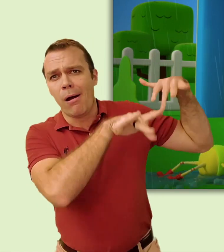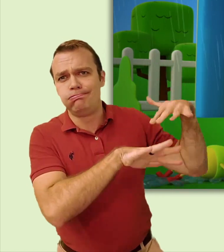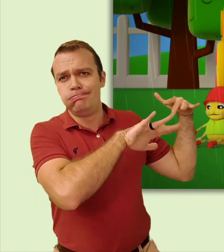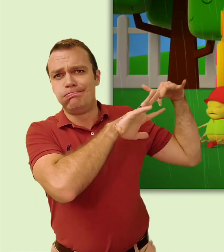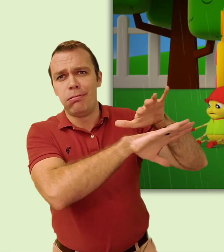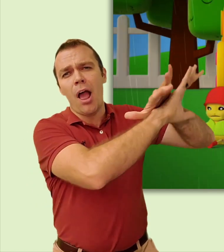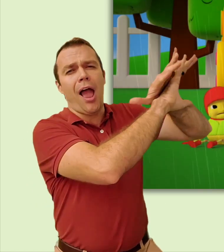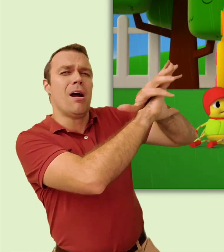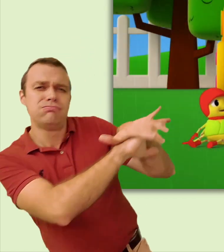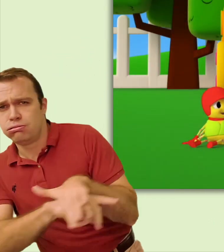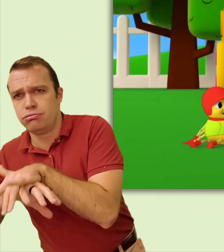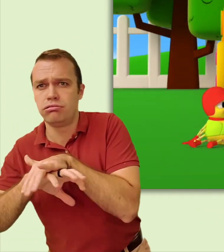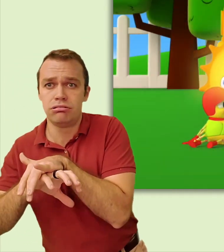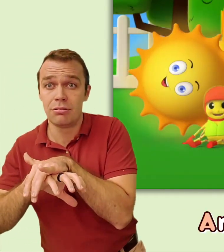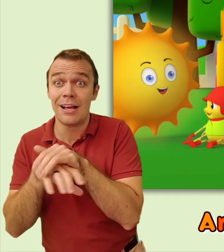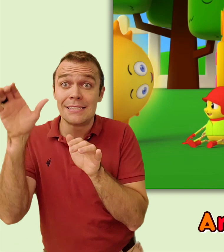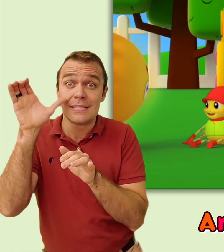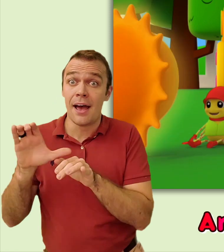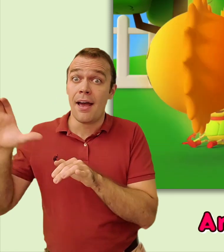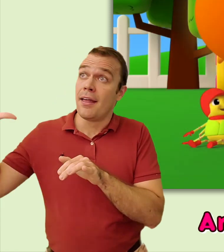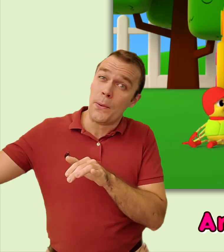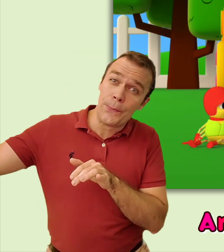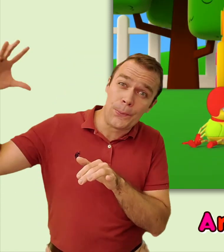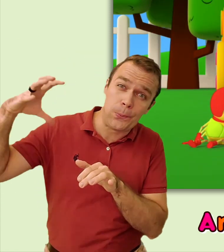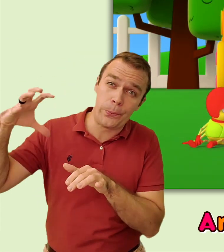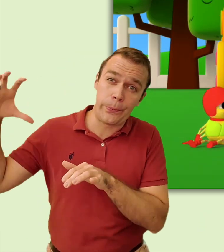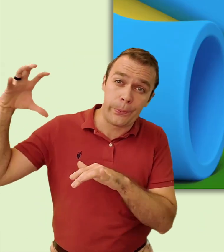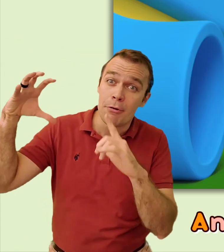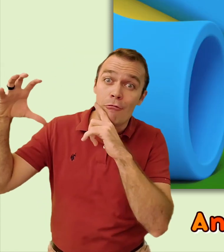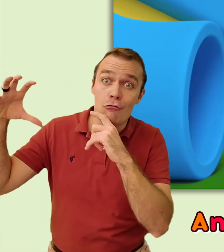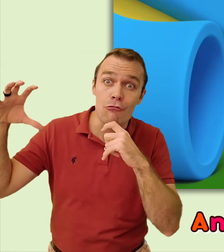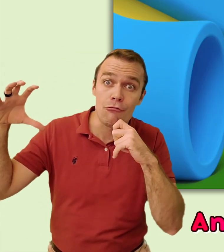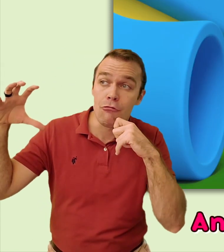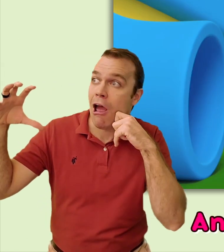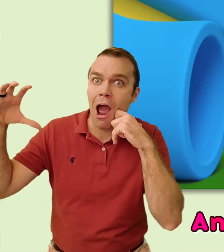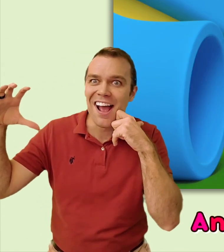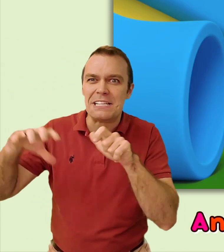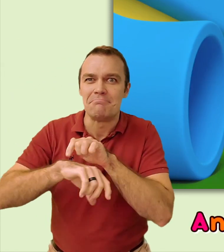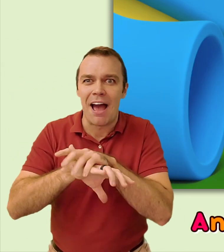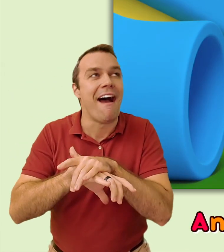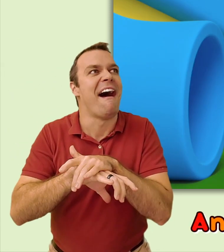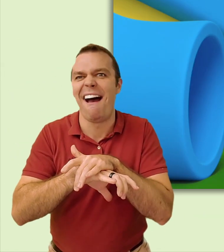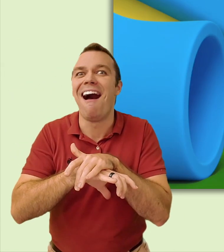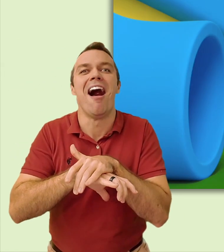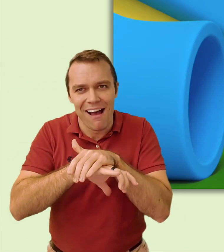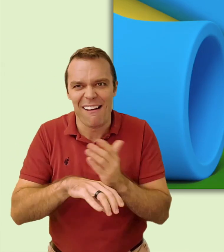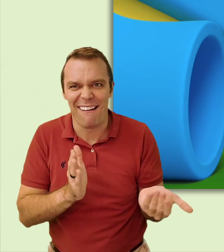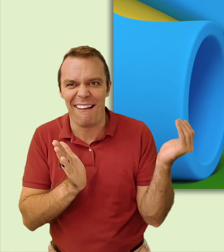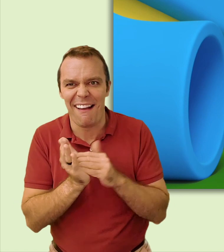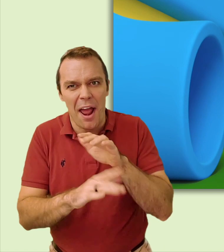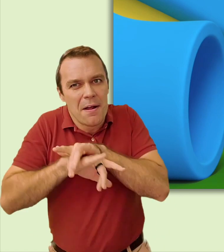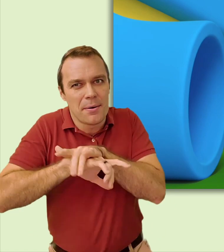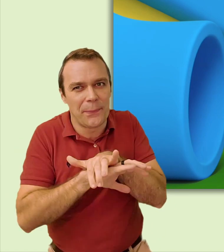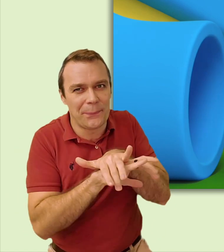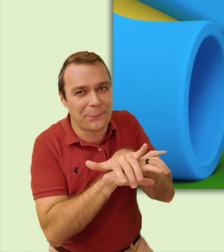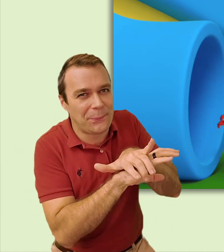out. Out came the sun and dried up all the rain. And the itsy bitsy spider climbed up the